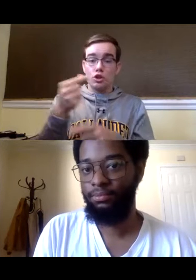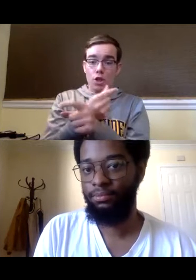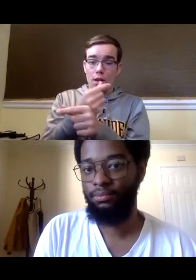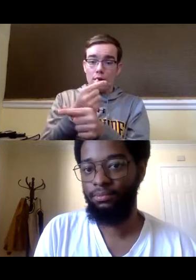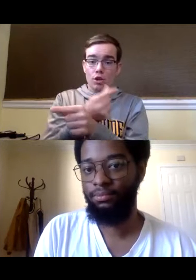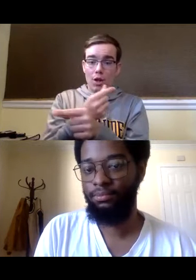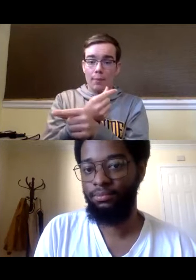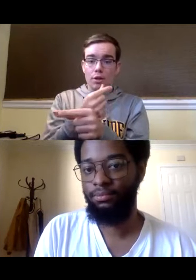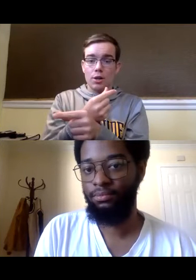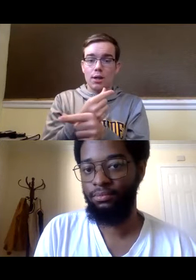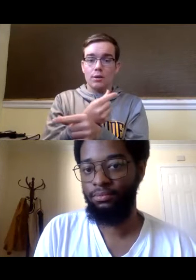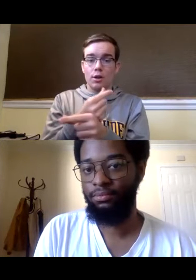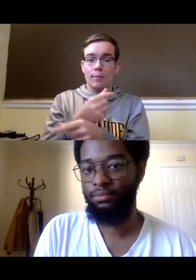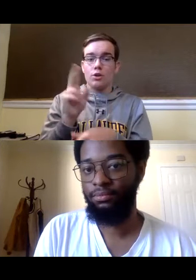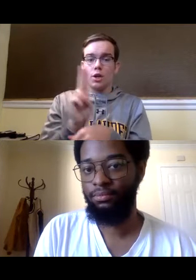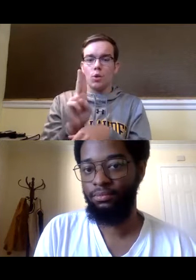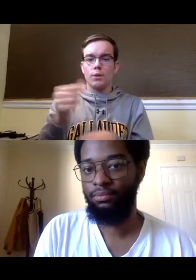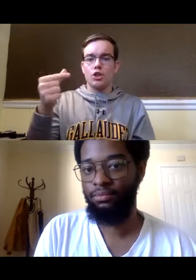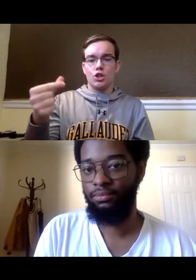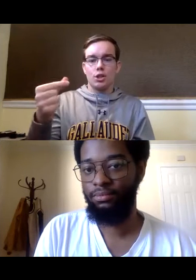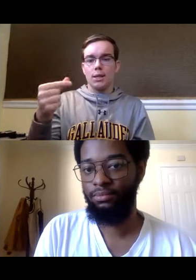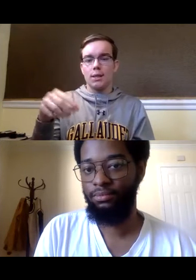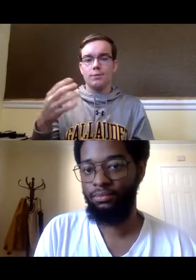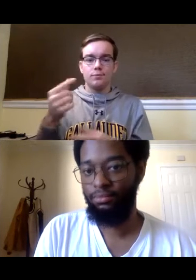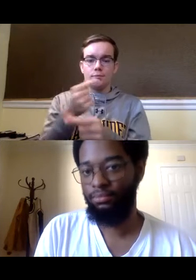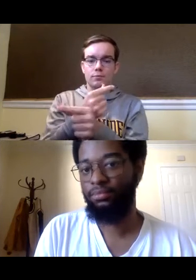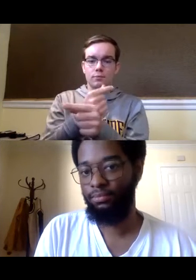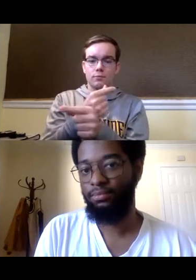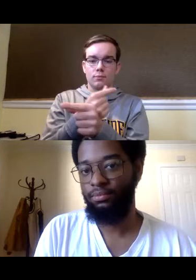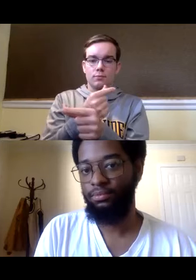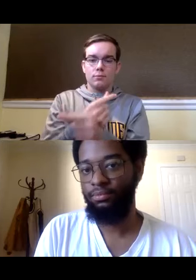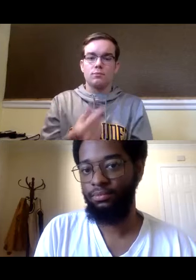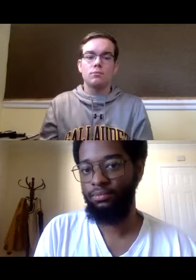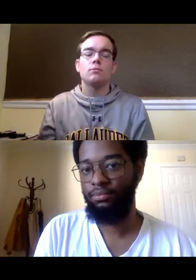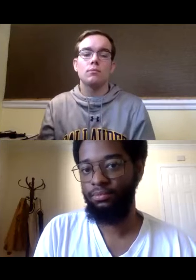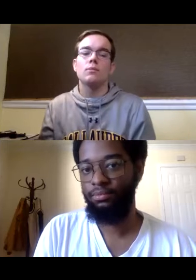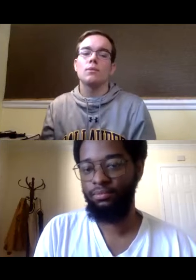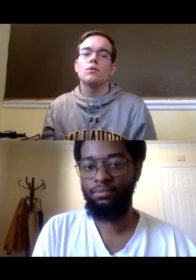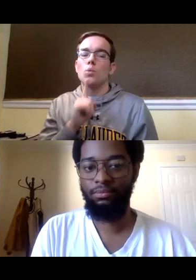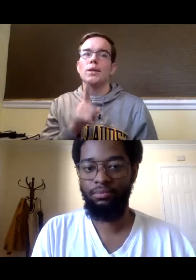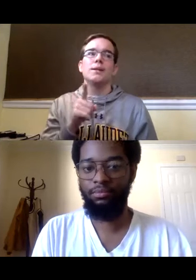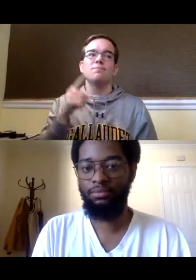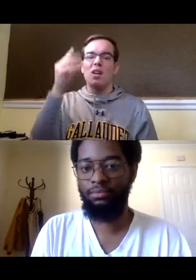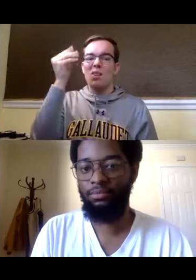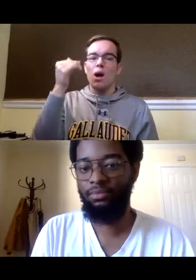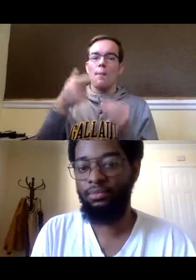in the math movement. Same as geometry, it uses the G.